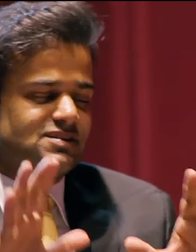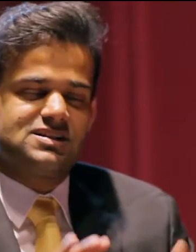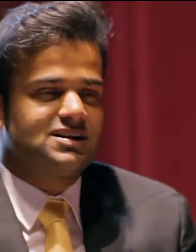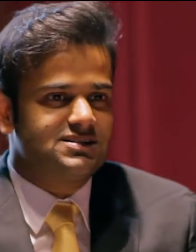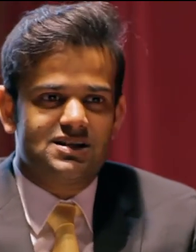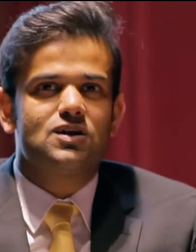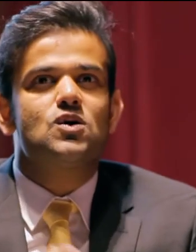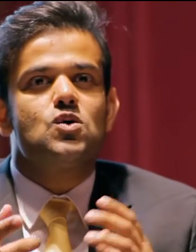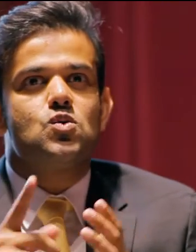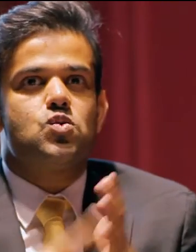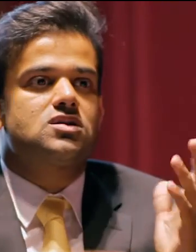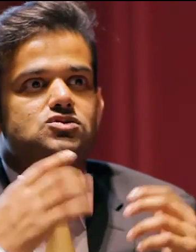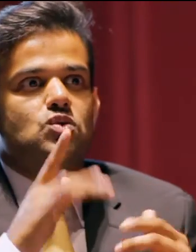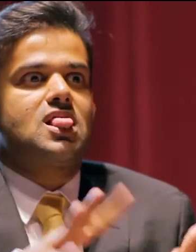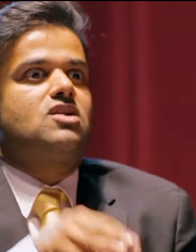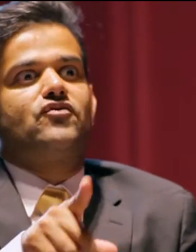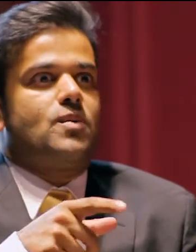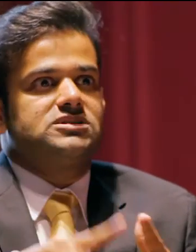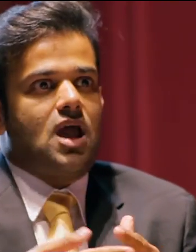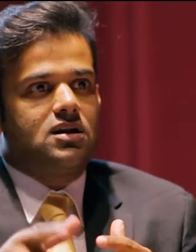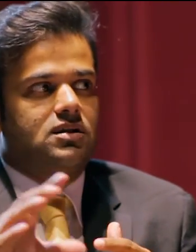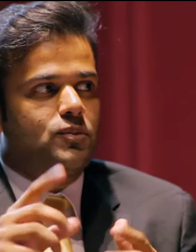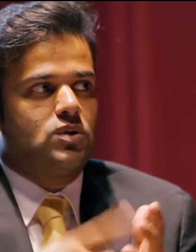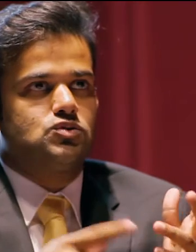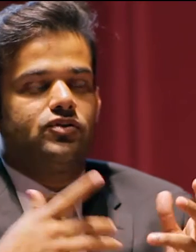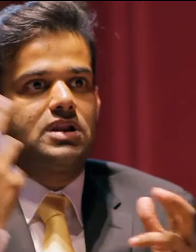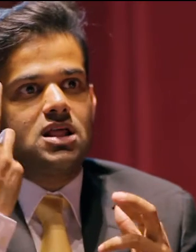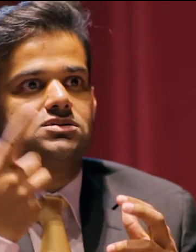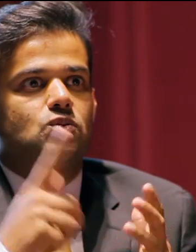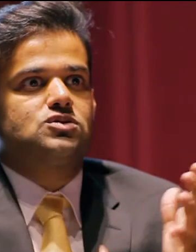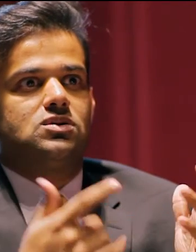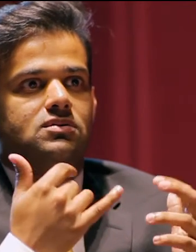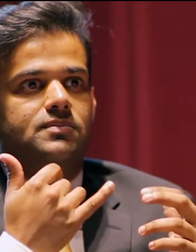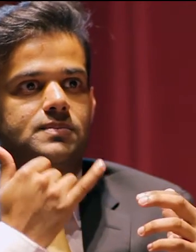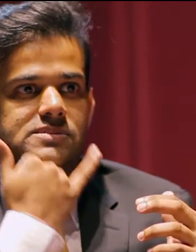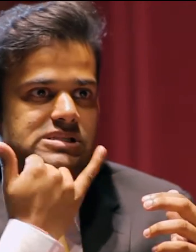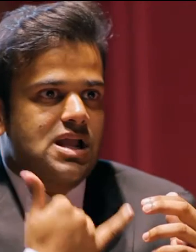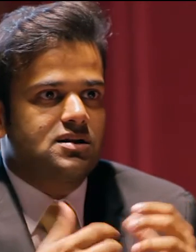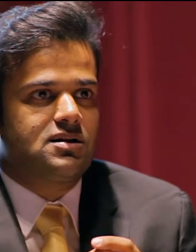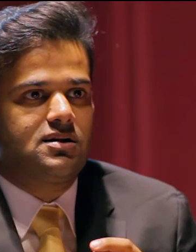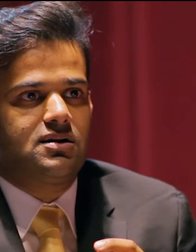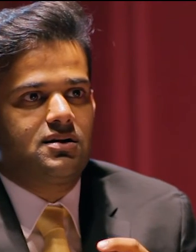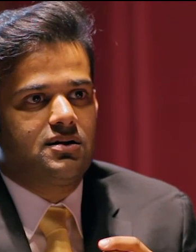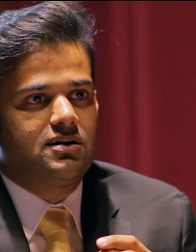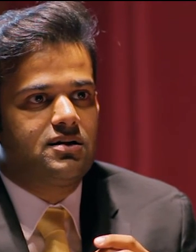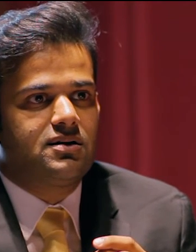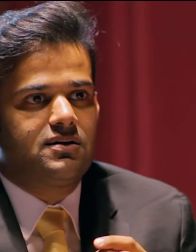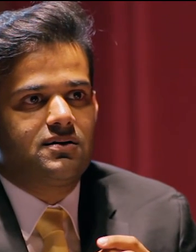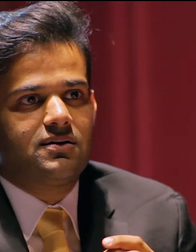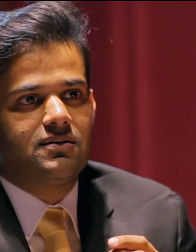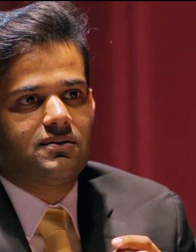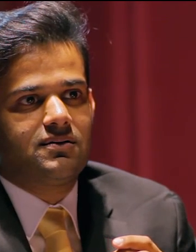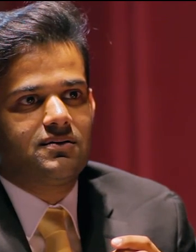Nice. That's awesome. So what have you learned from starting your company? What have you realized? Some